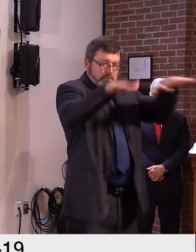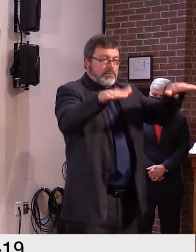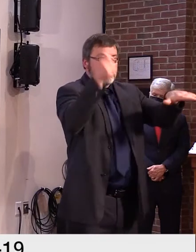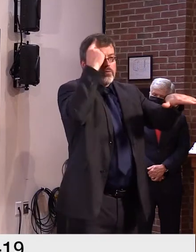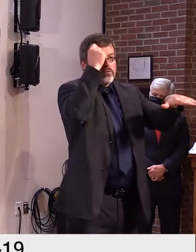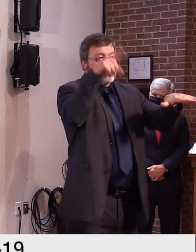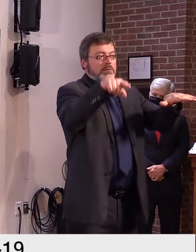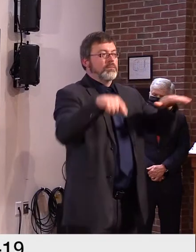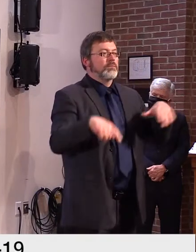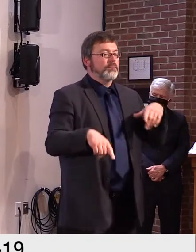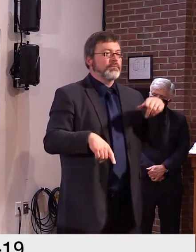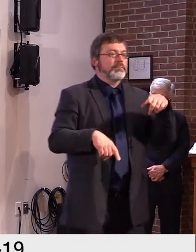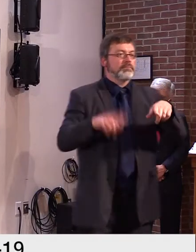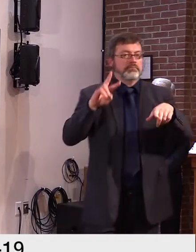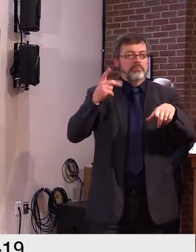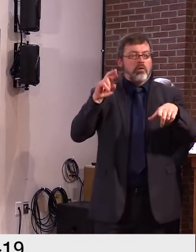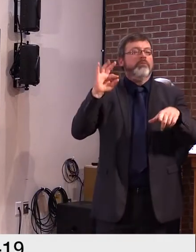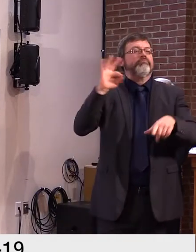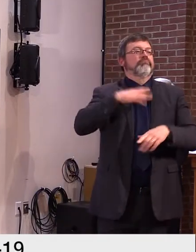Thanks. Guy Page.